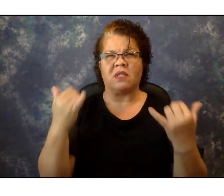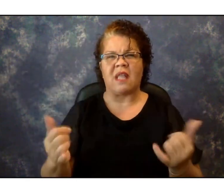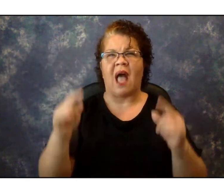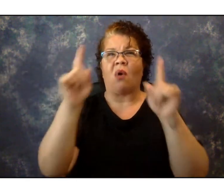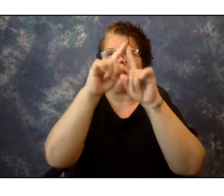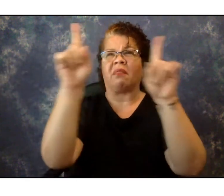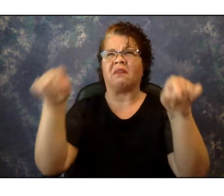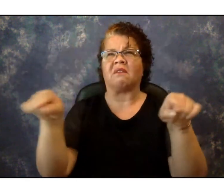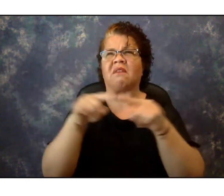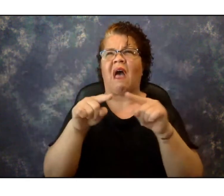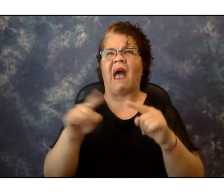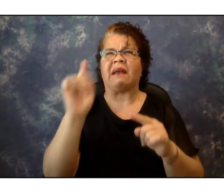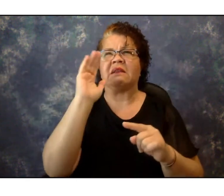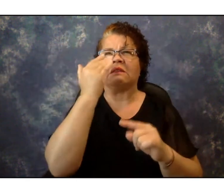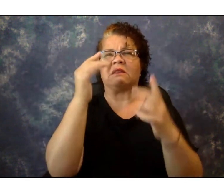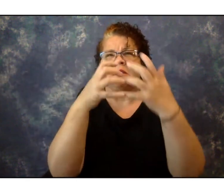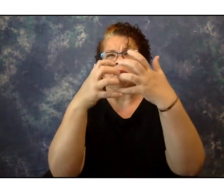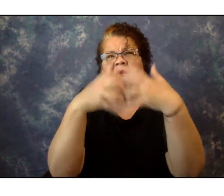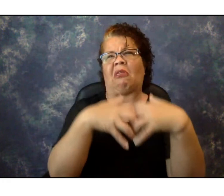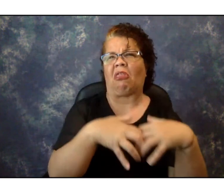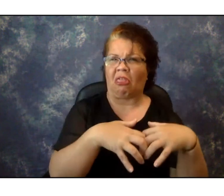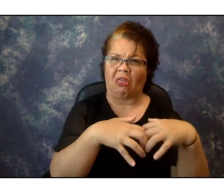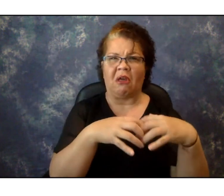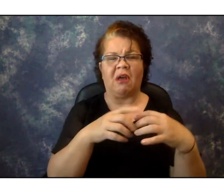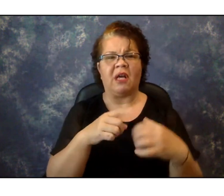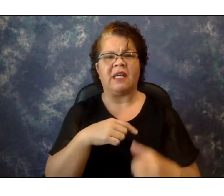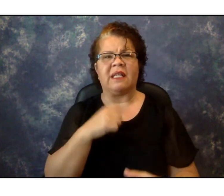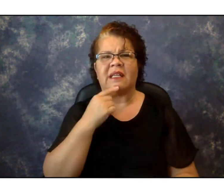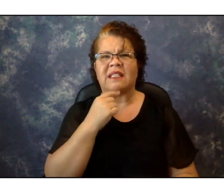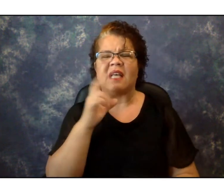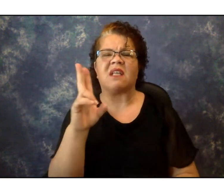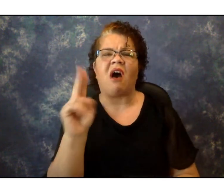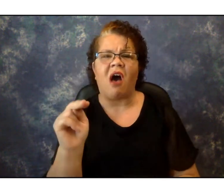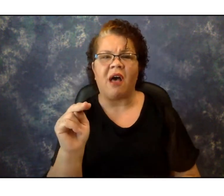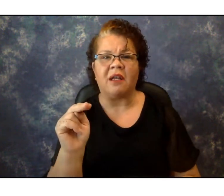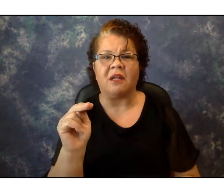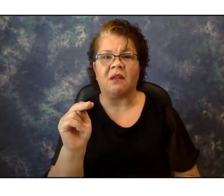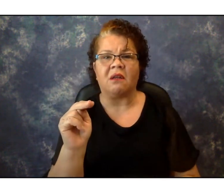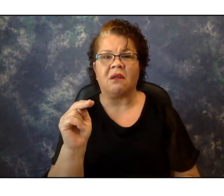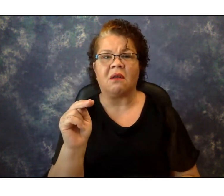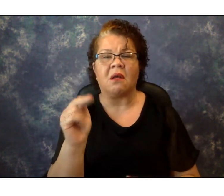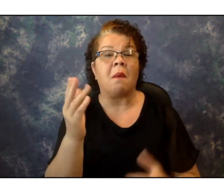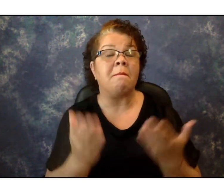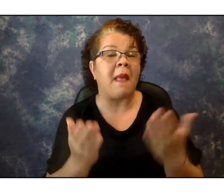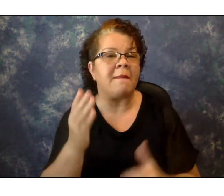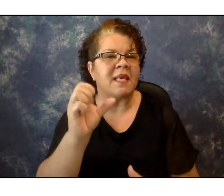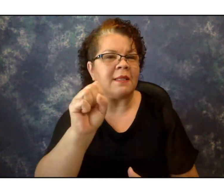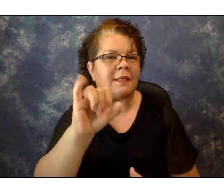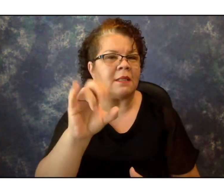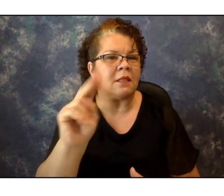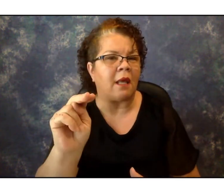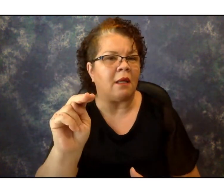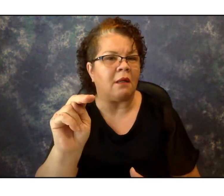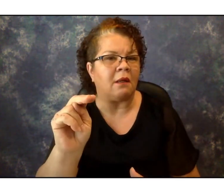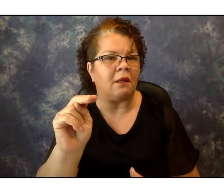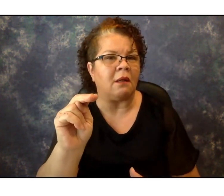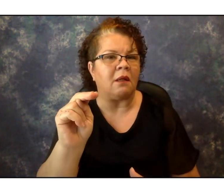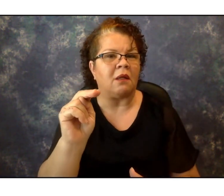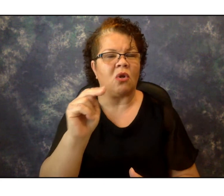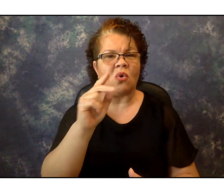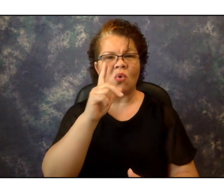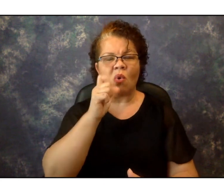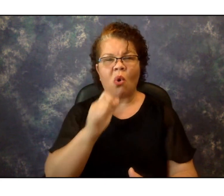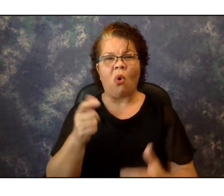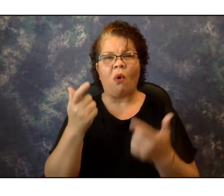un or sin, I swear, whose giant gin fans, like those